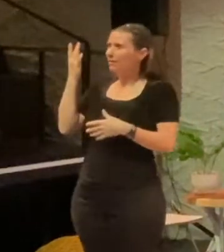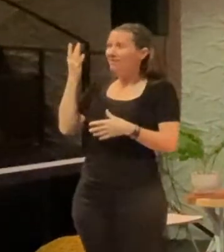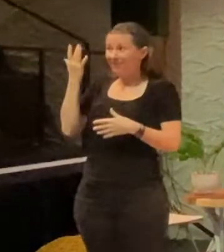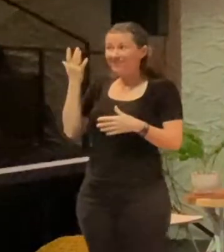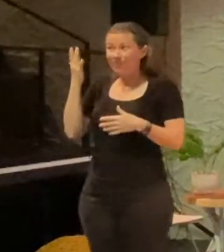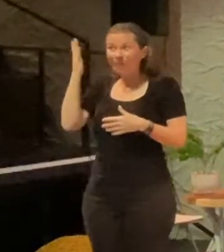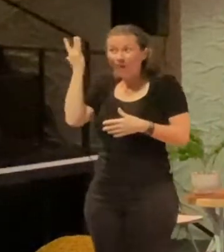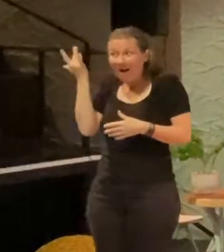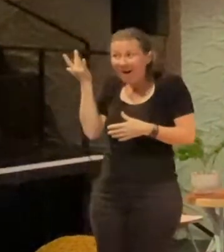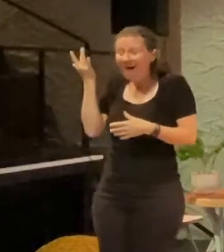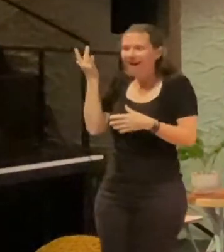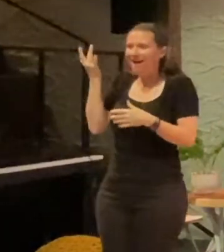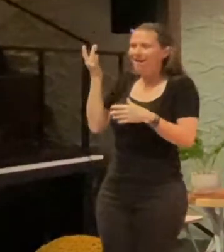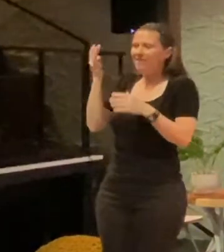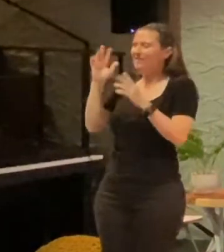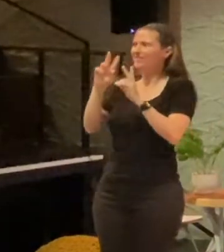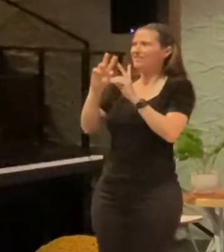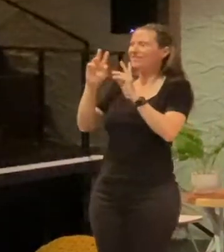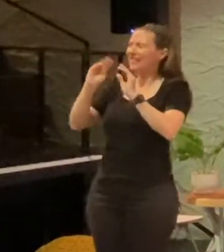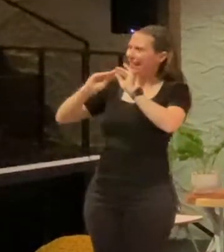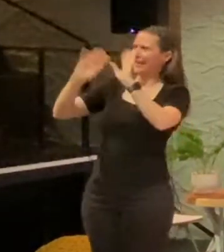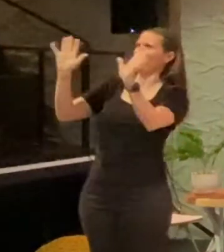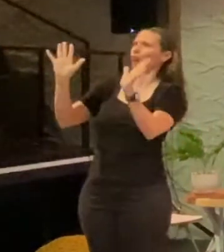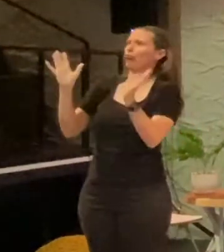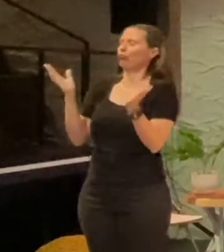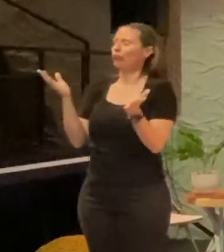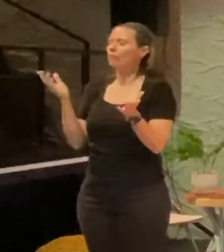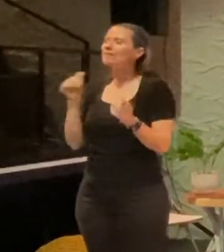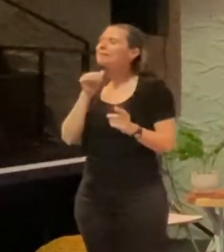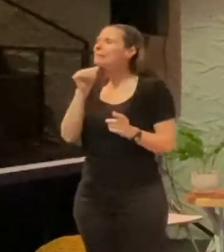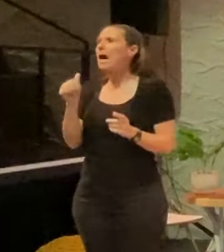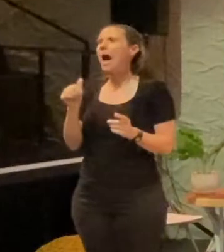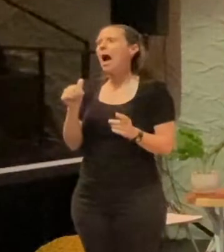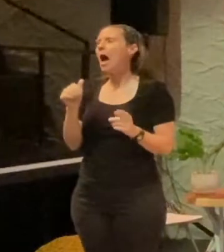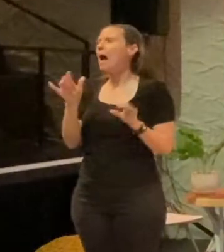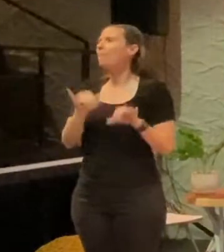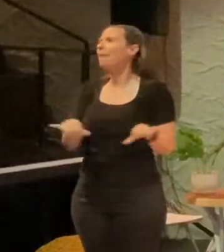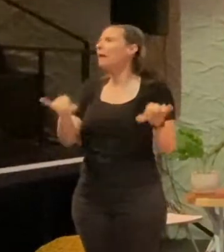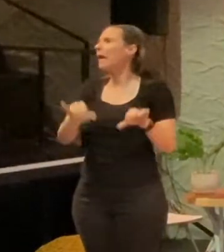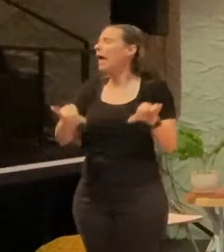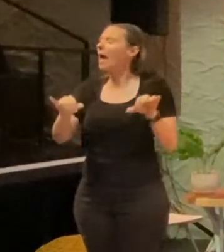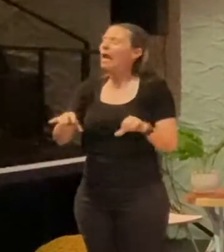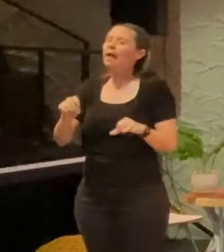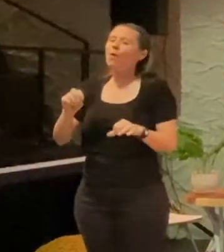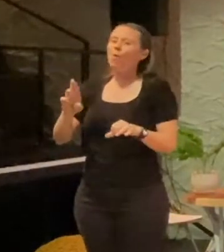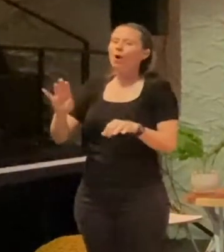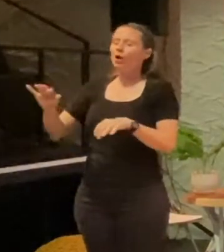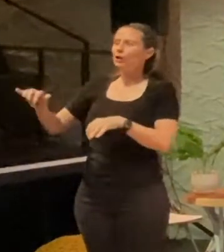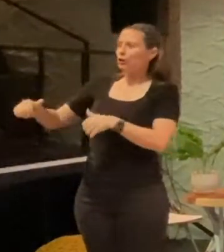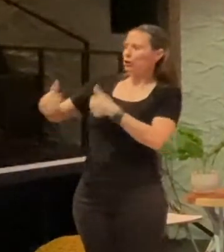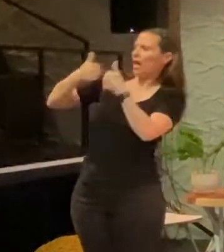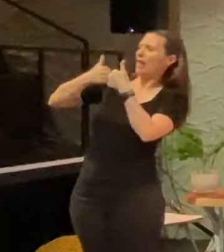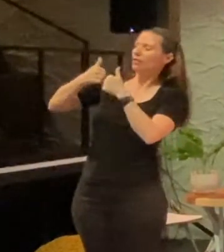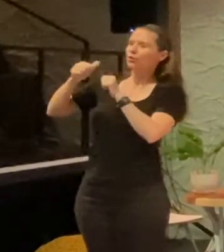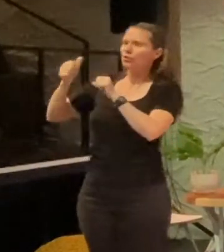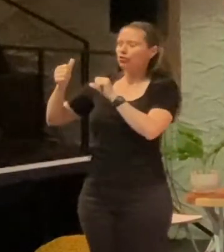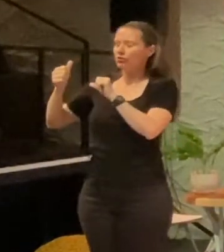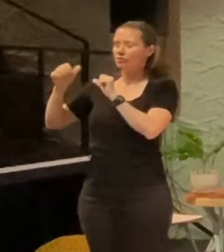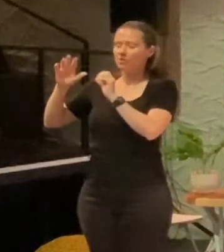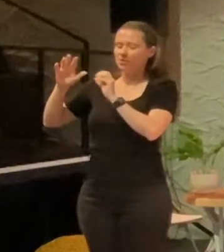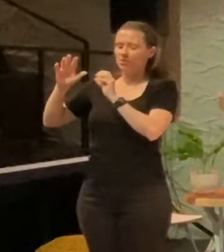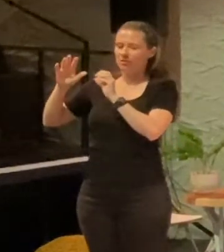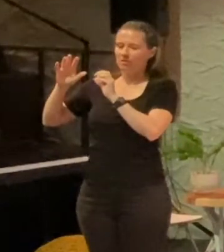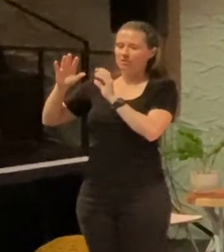is so clear. It's not mundane. It's not easily toppled by challenges. But it